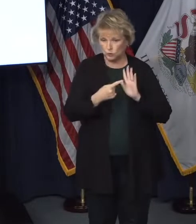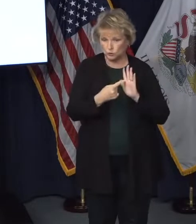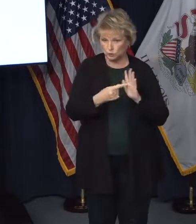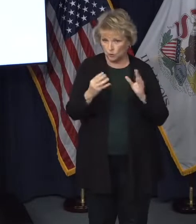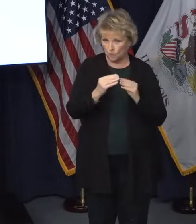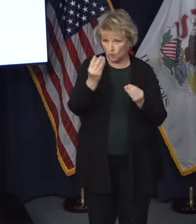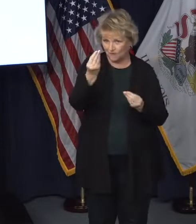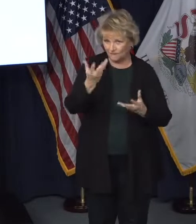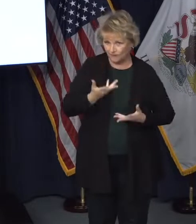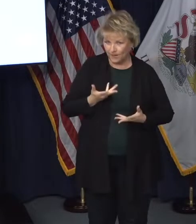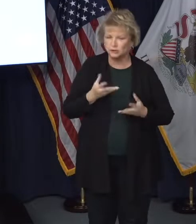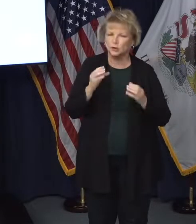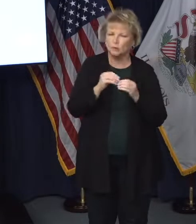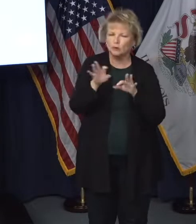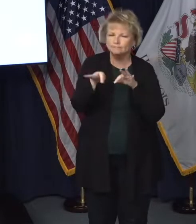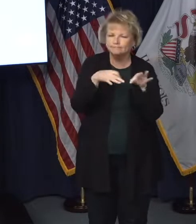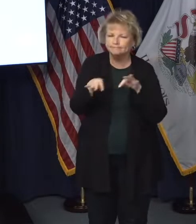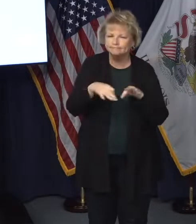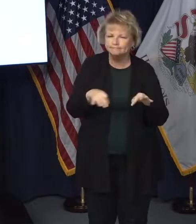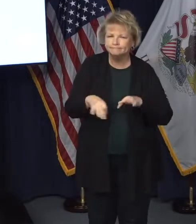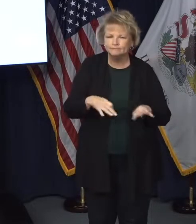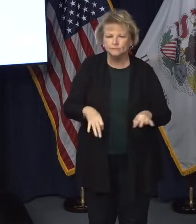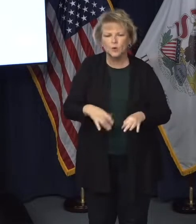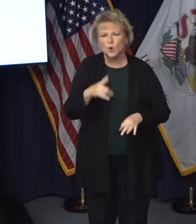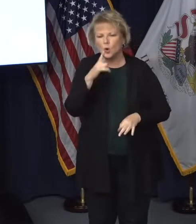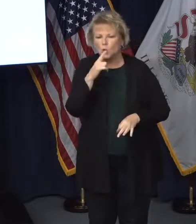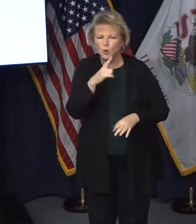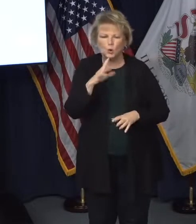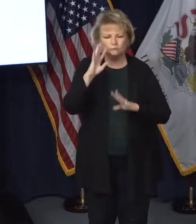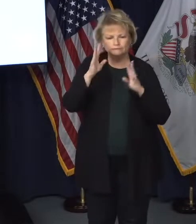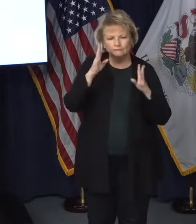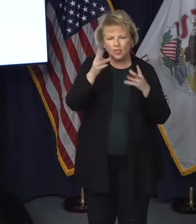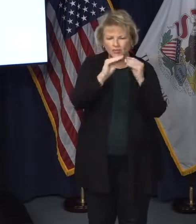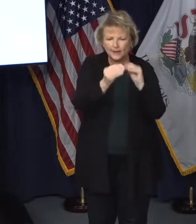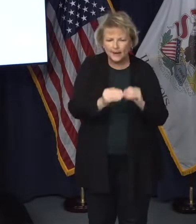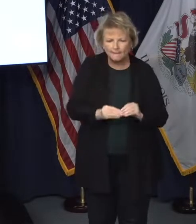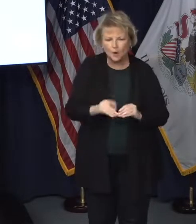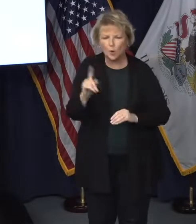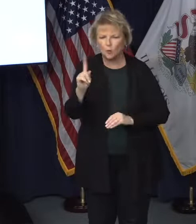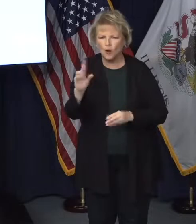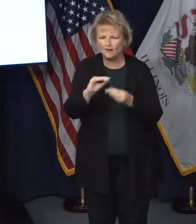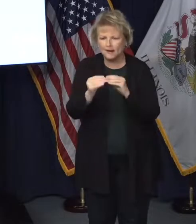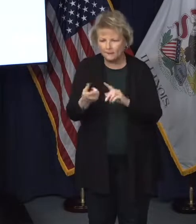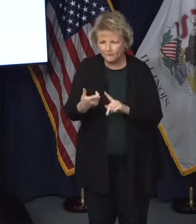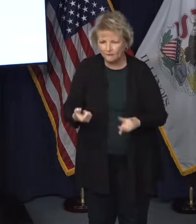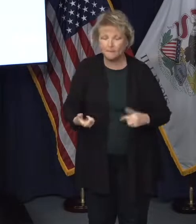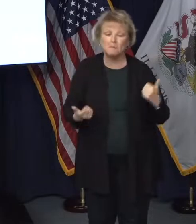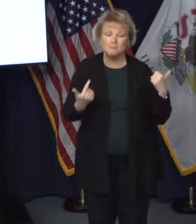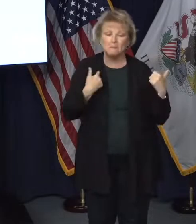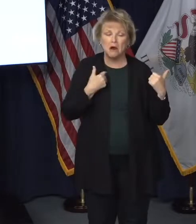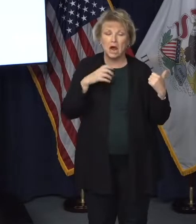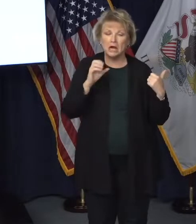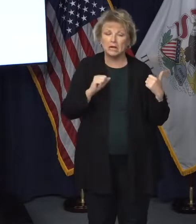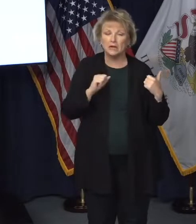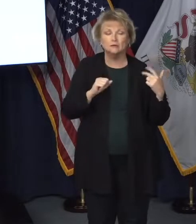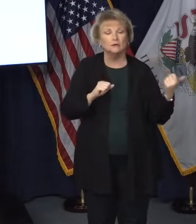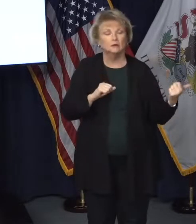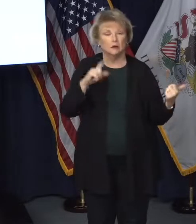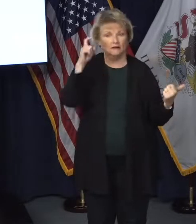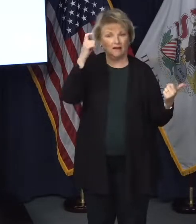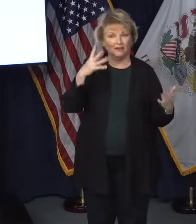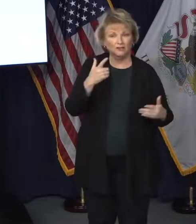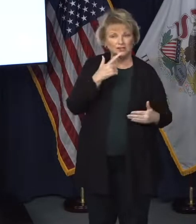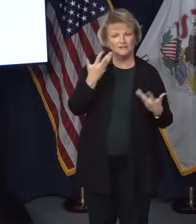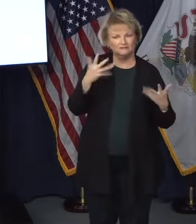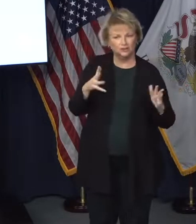info, details of who is doing the modeling and where that is all coming from? We can plan to maybe bring them or share.